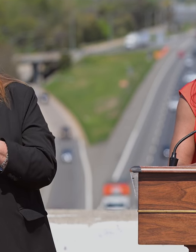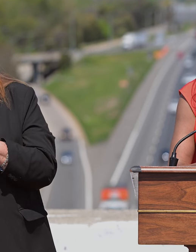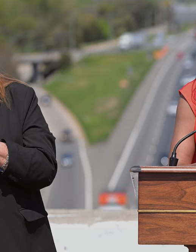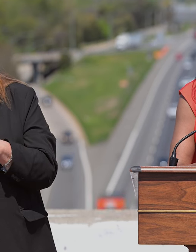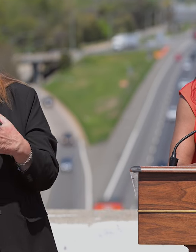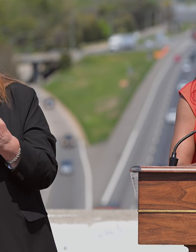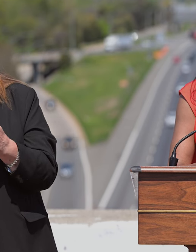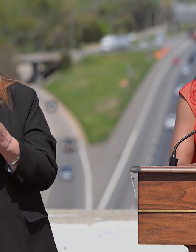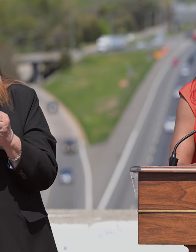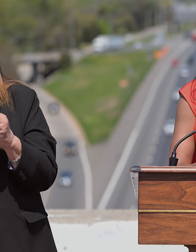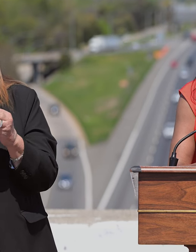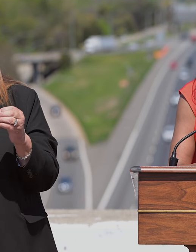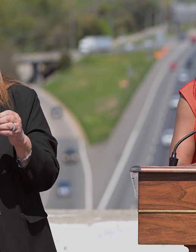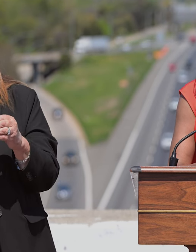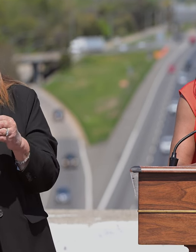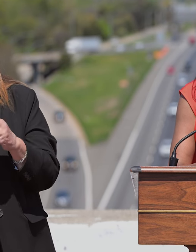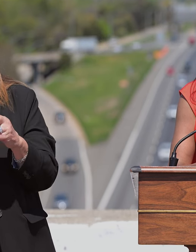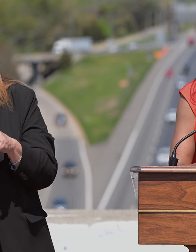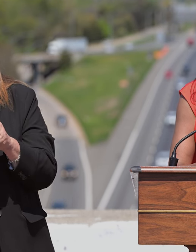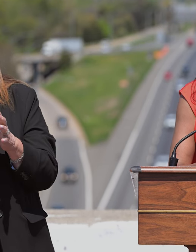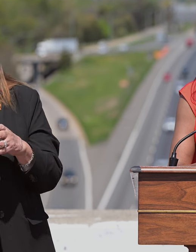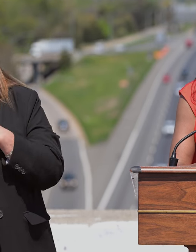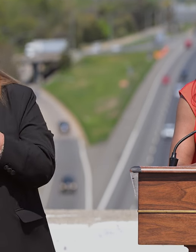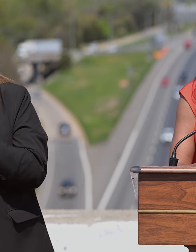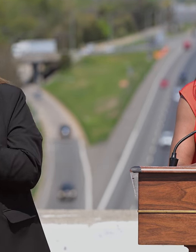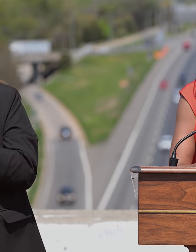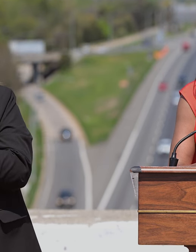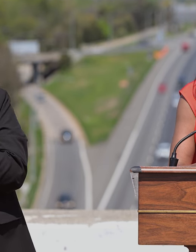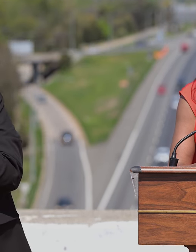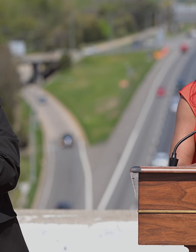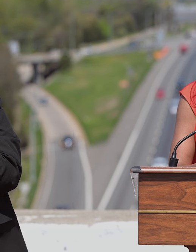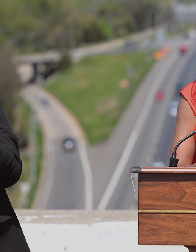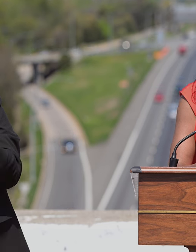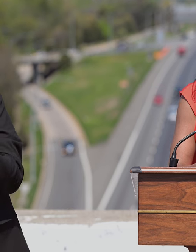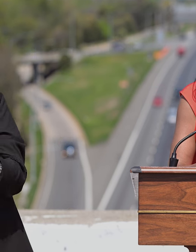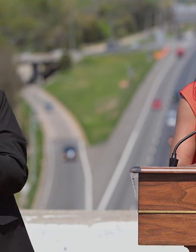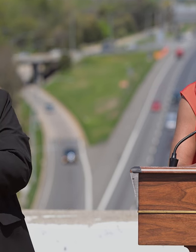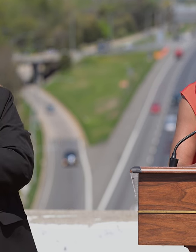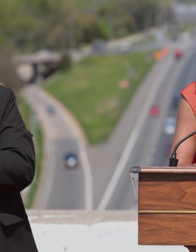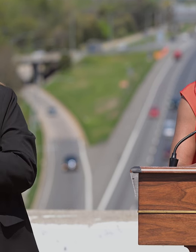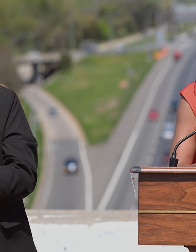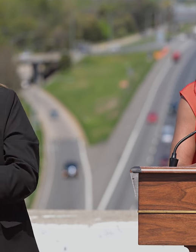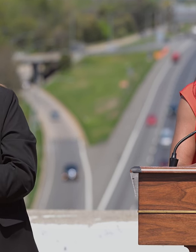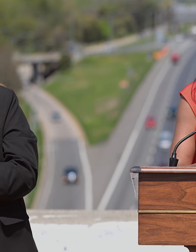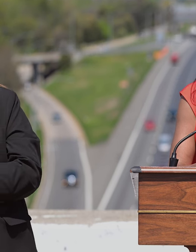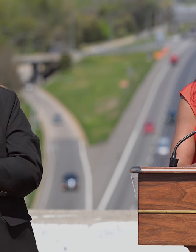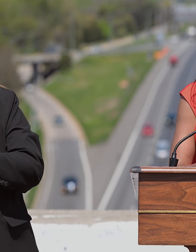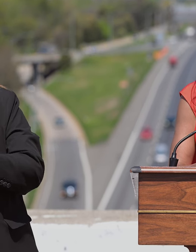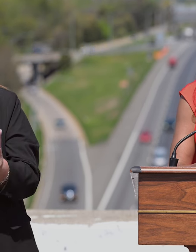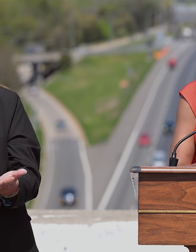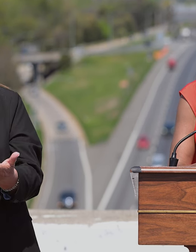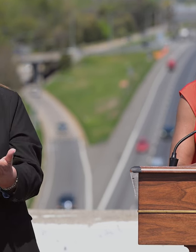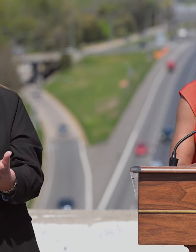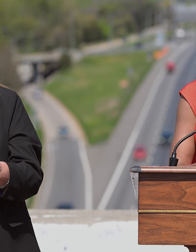highway construction workers. Since the beginning of last year, six drivers and passengers have also been killed as